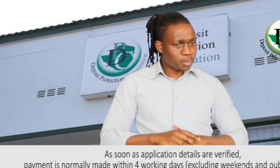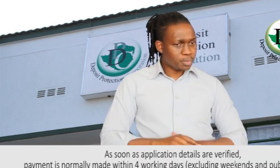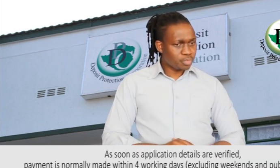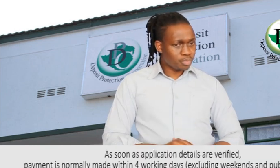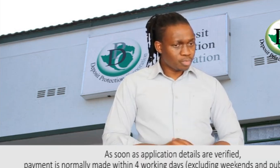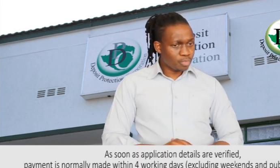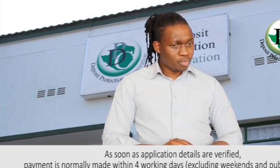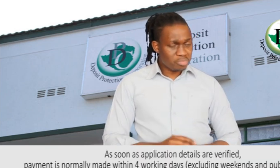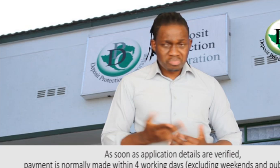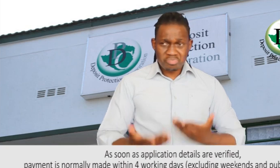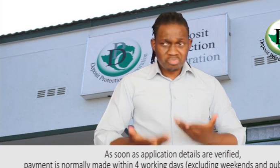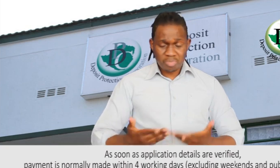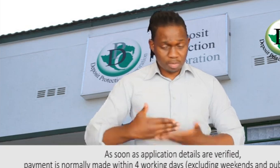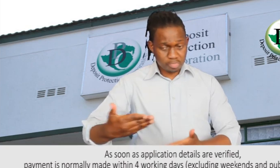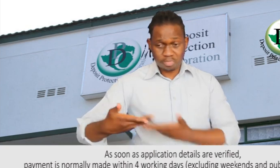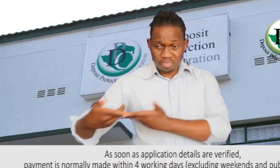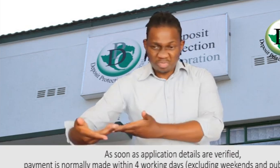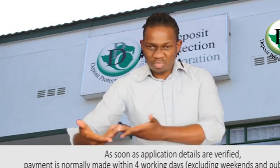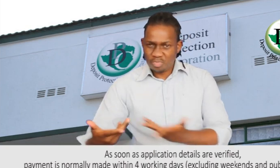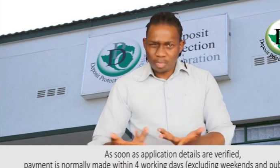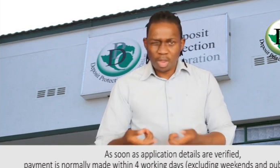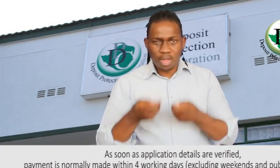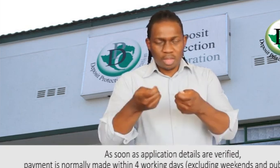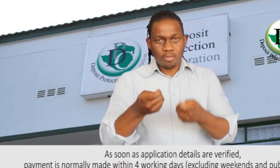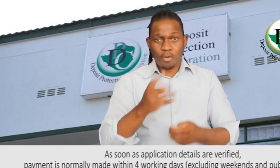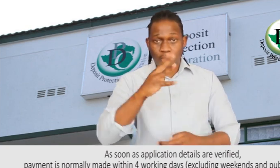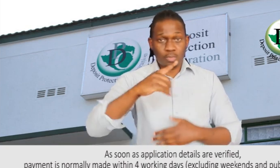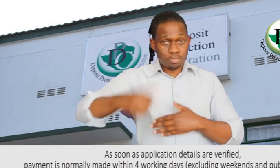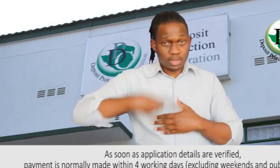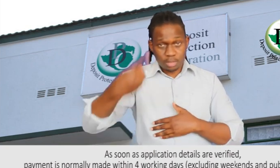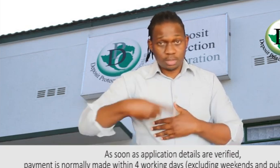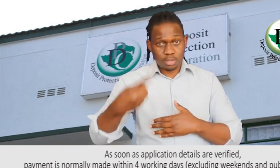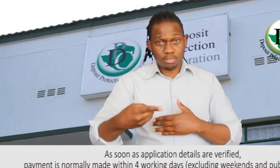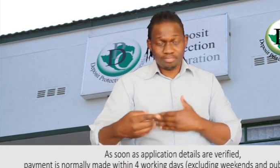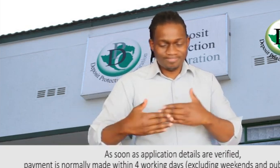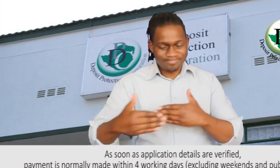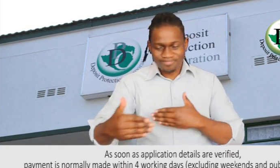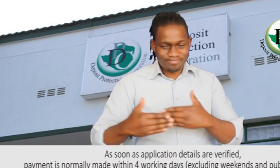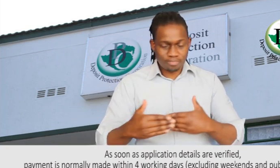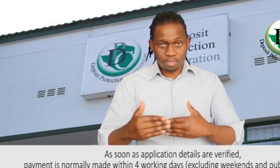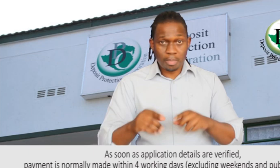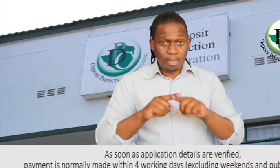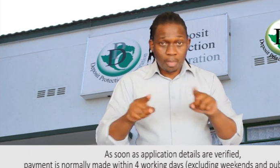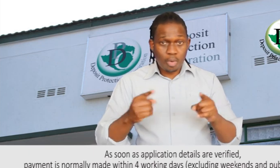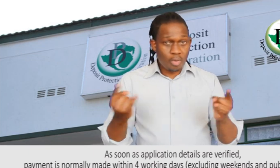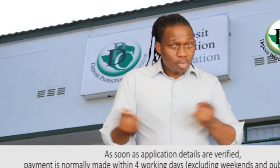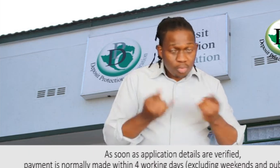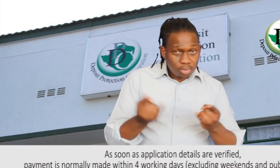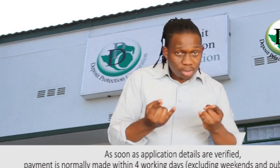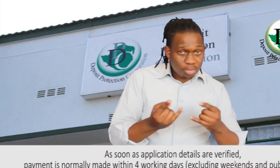As soon as application details are verified, payment is normally made within 4 working days, excluding weekends and public holidays.